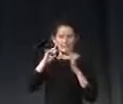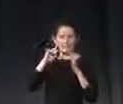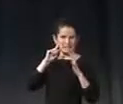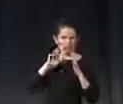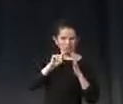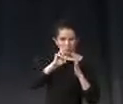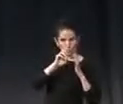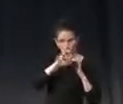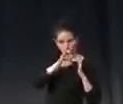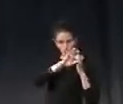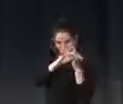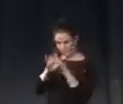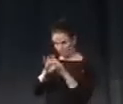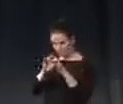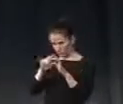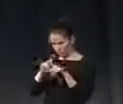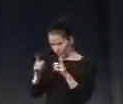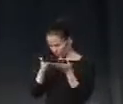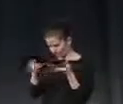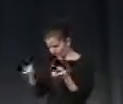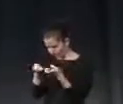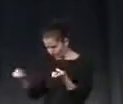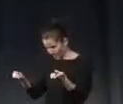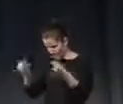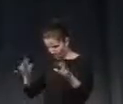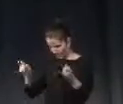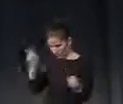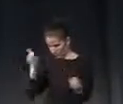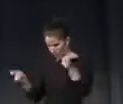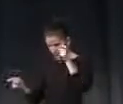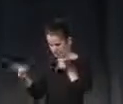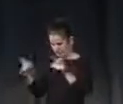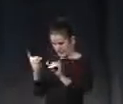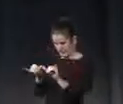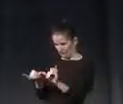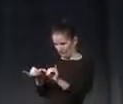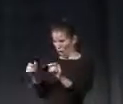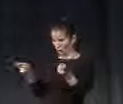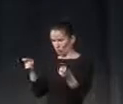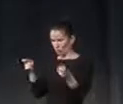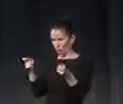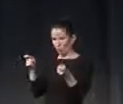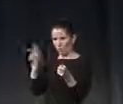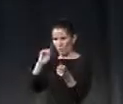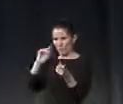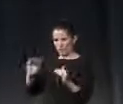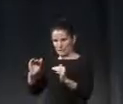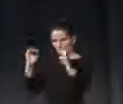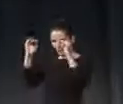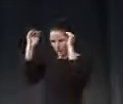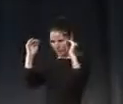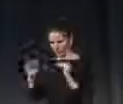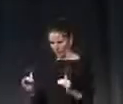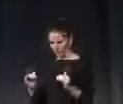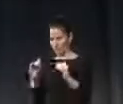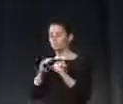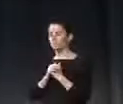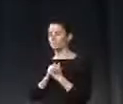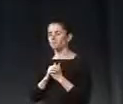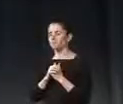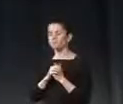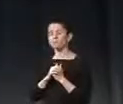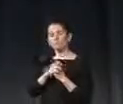cylinders, with apertures that could be adjusted in size to control amplification. In turn, he theorized that the vocal